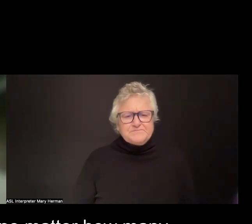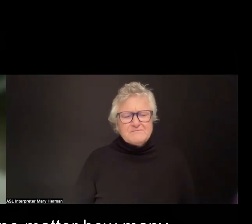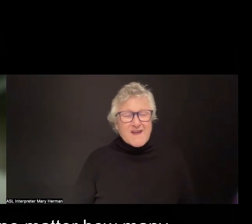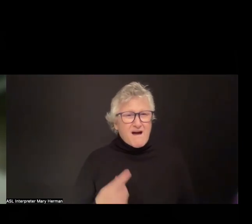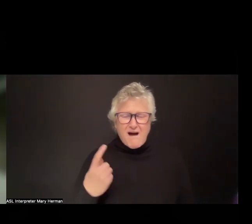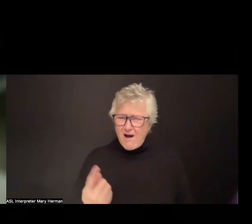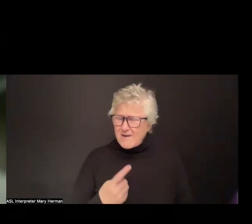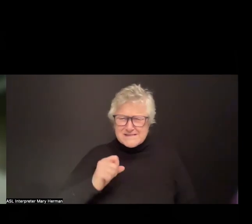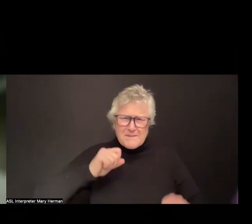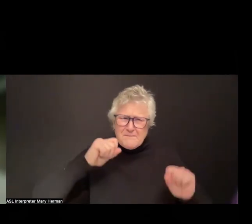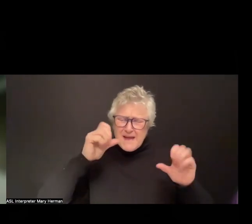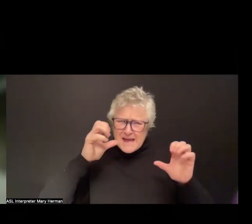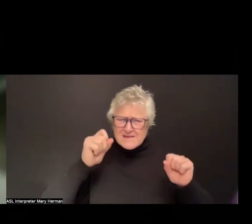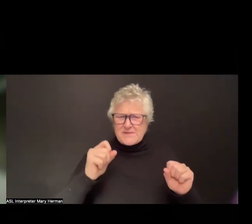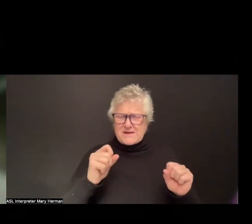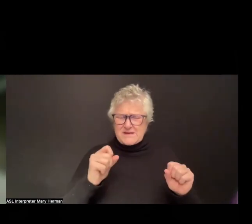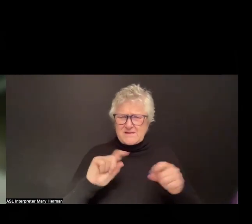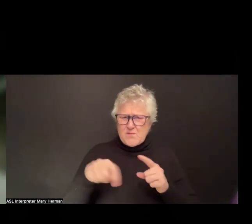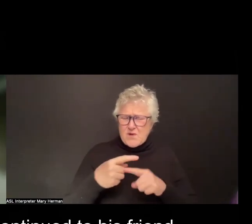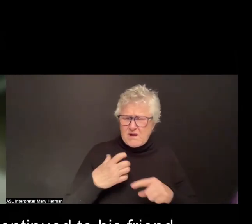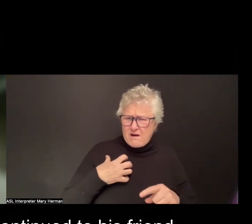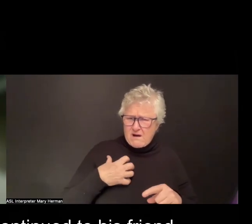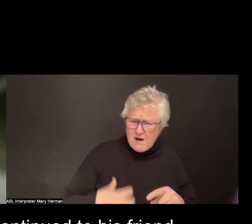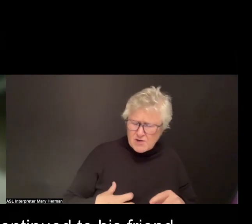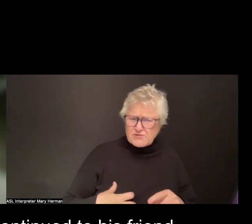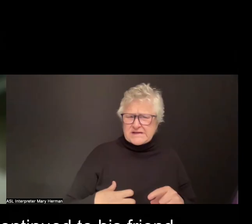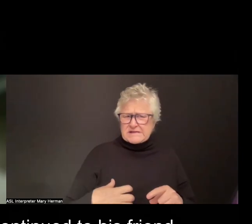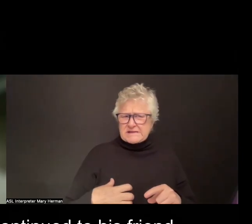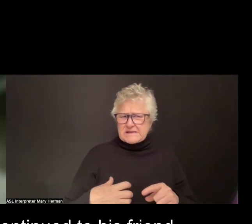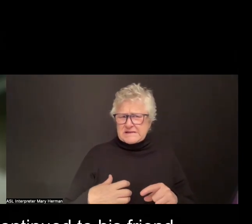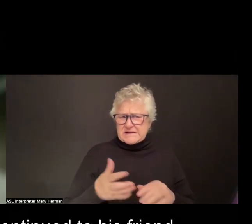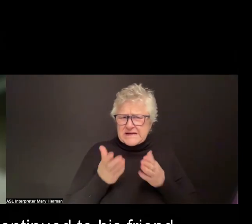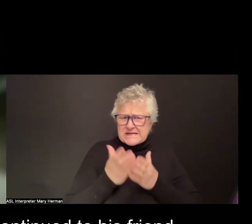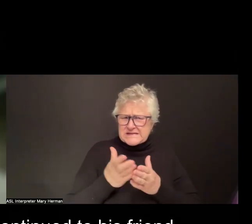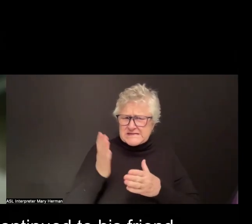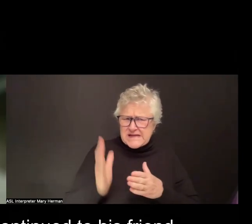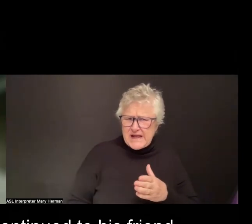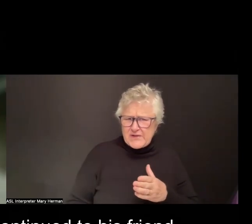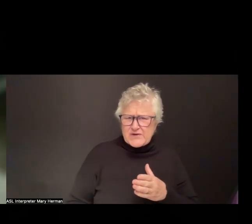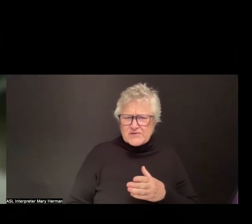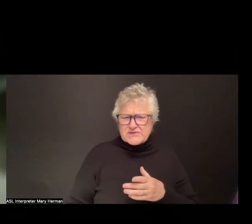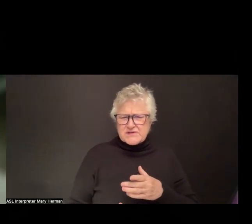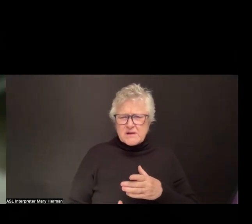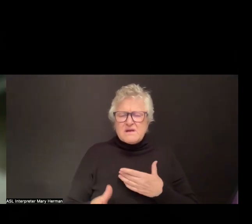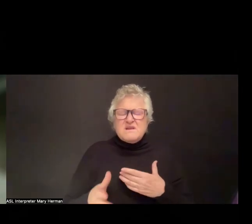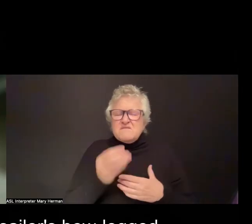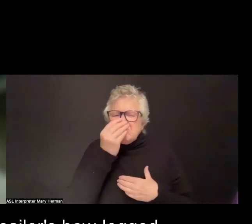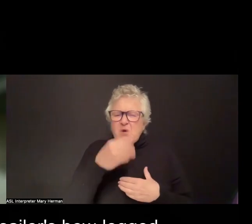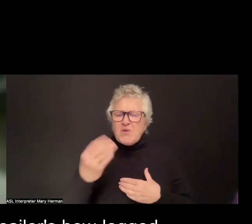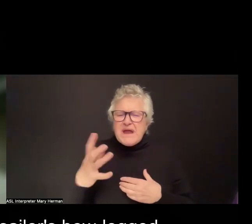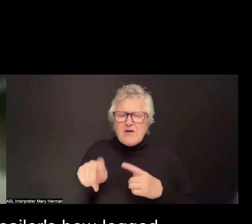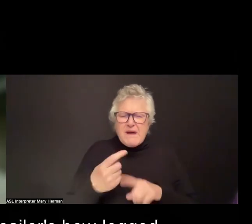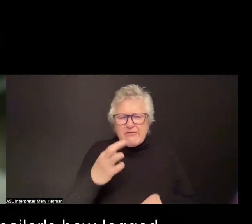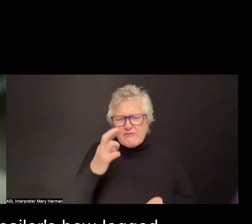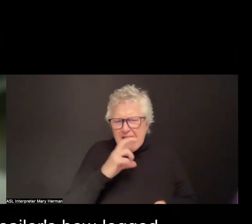fattening themselves in the cellar. "But what of the mate?" the Jamaican boy continued to his friend as they followed me into the largest dining room. He moved